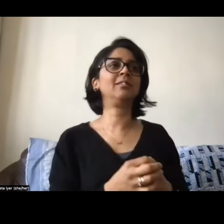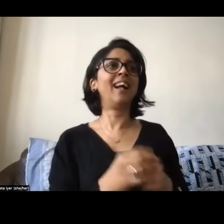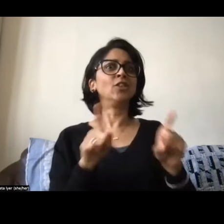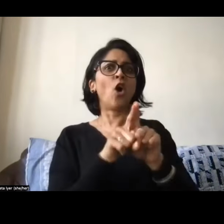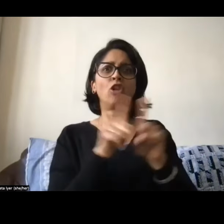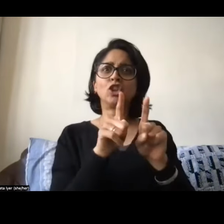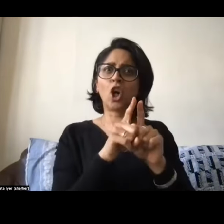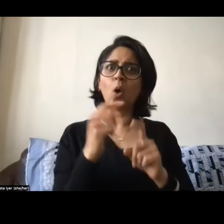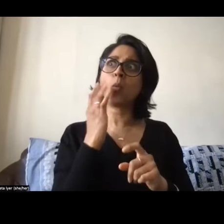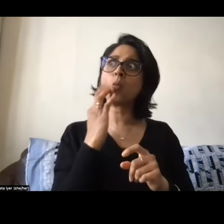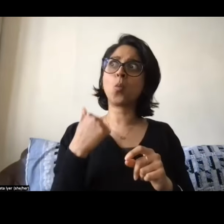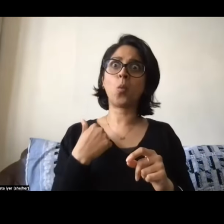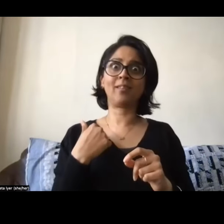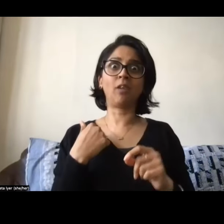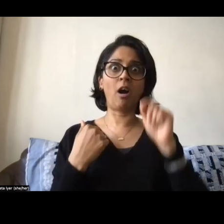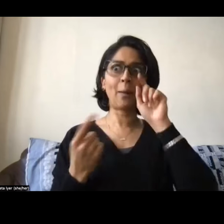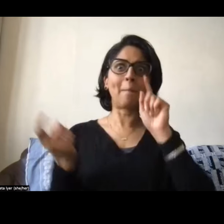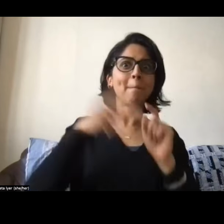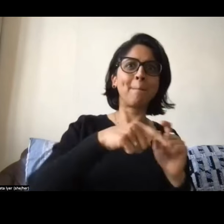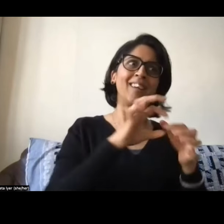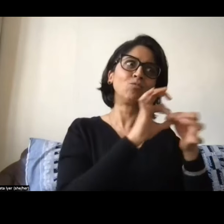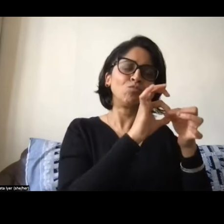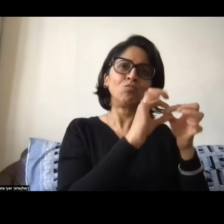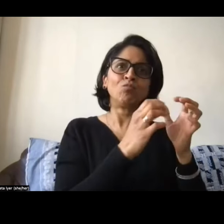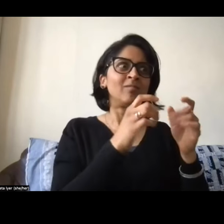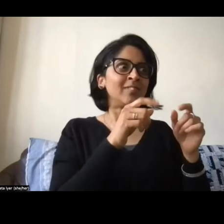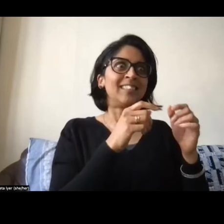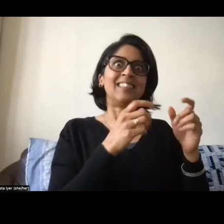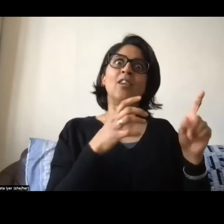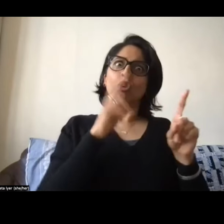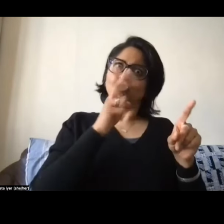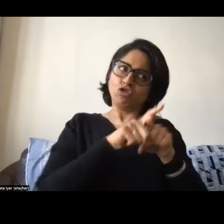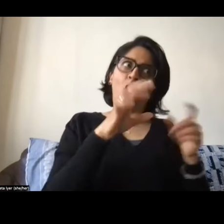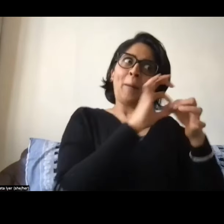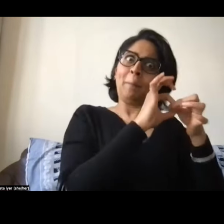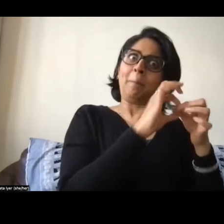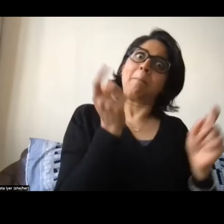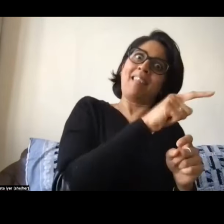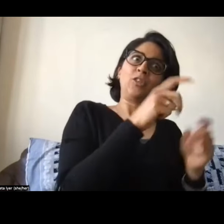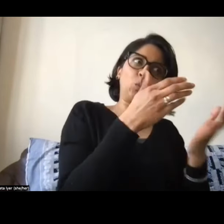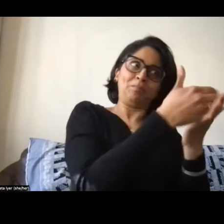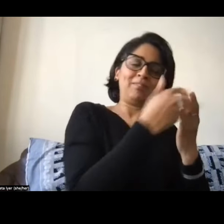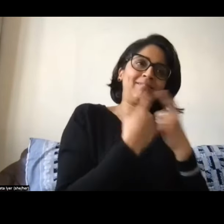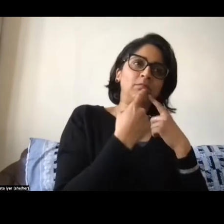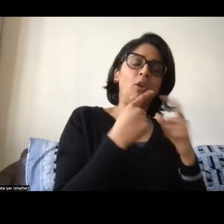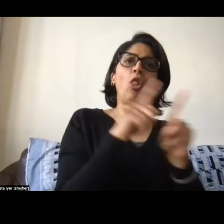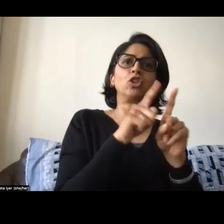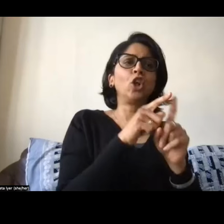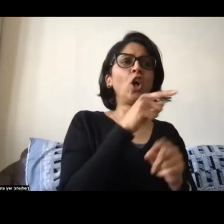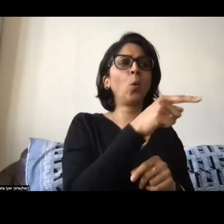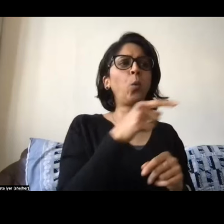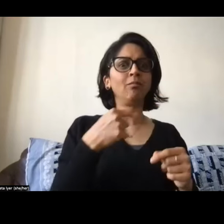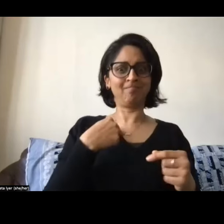how their lives had changed as they were living in London. And then when I came back to work after maternity leave,